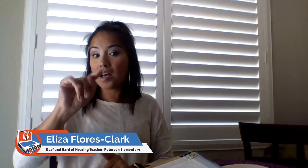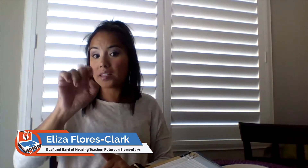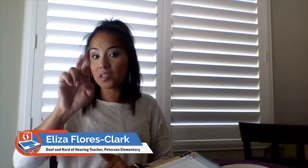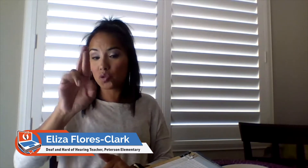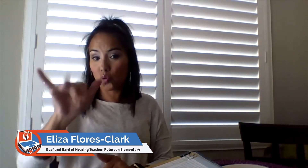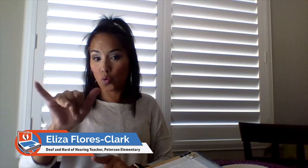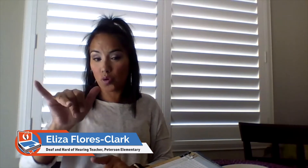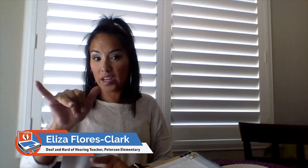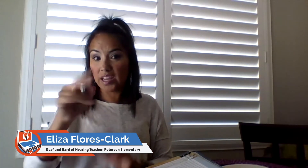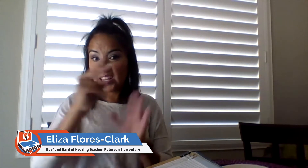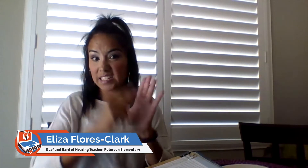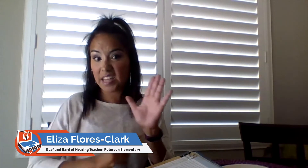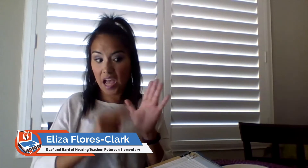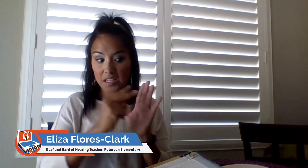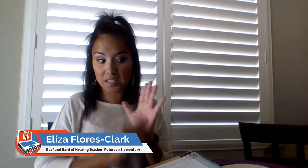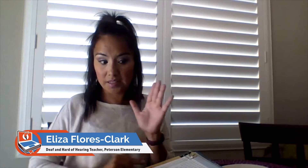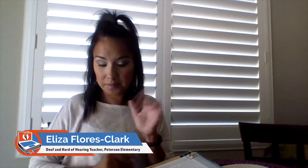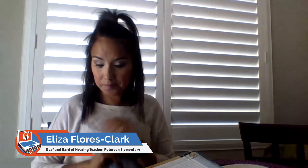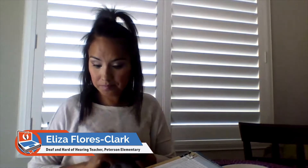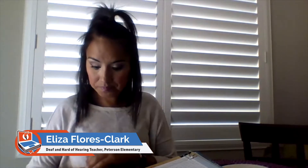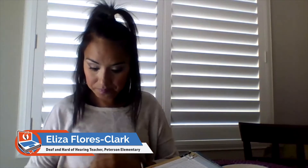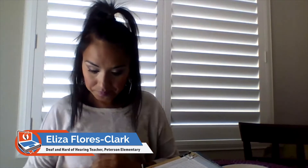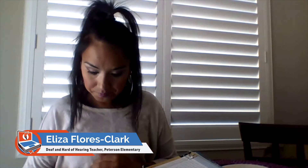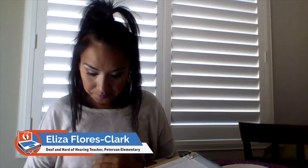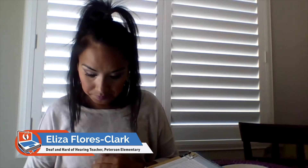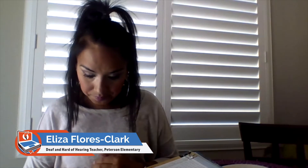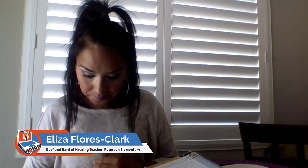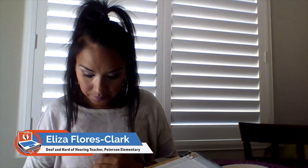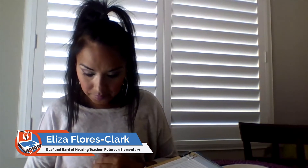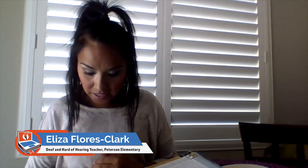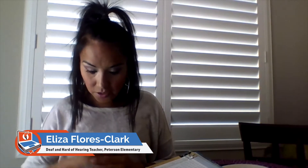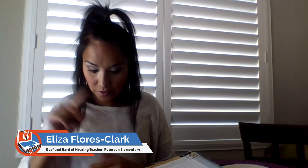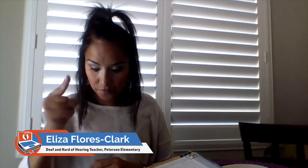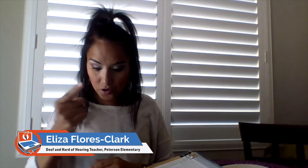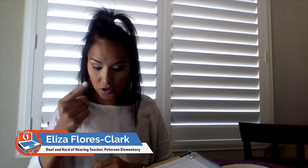expositive text. So the first